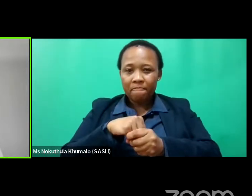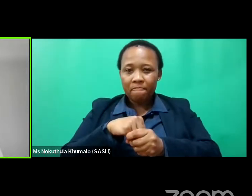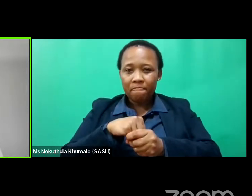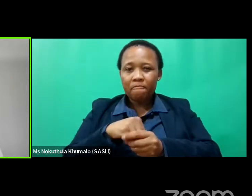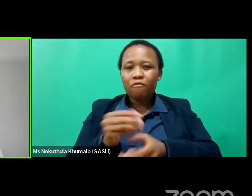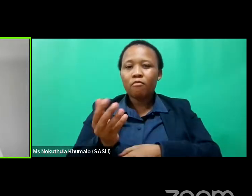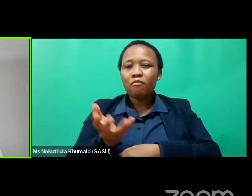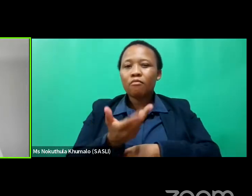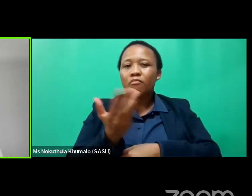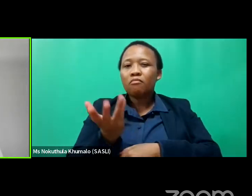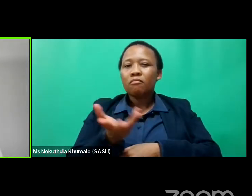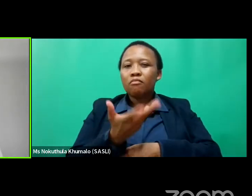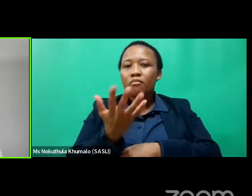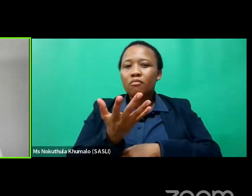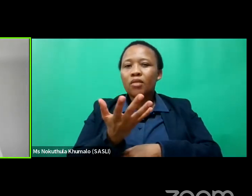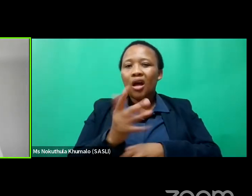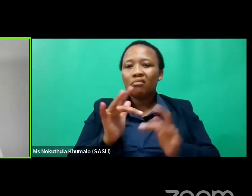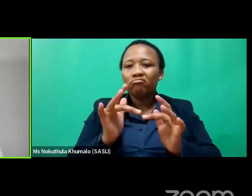in humanity.